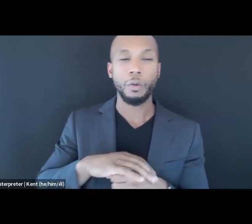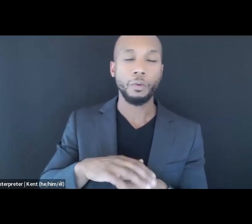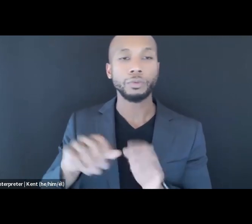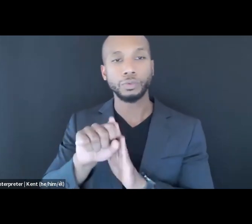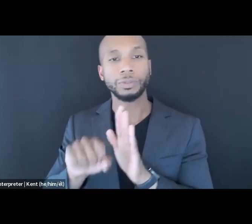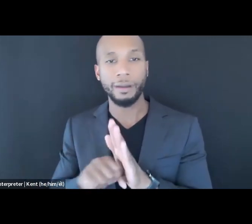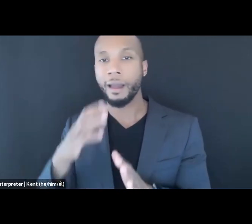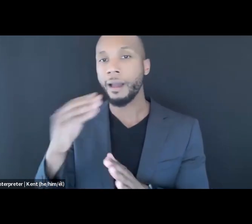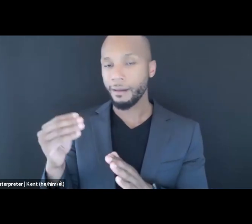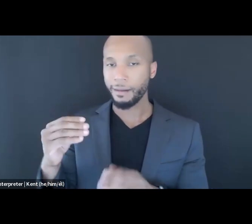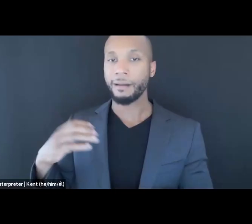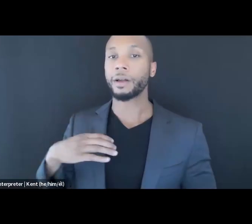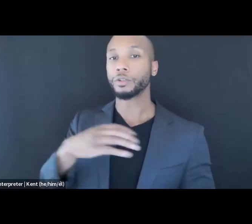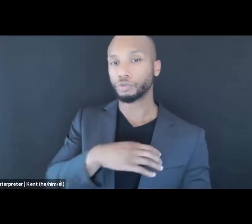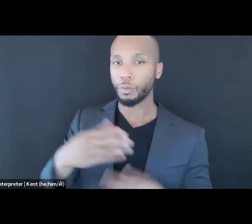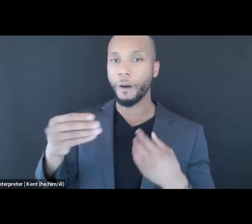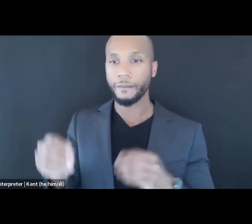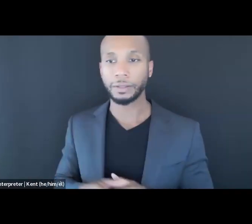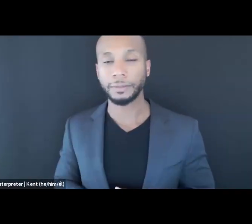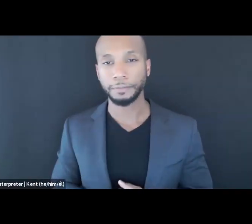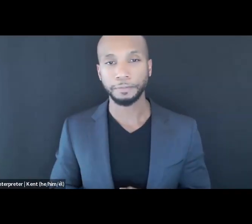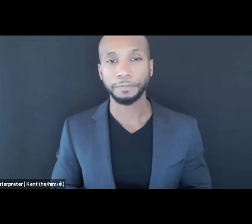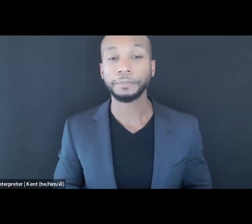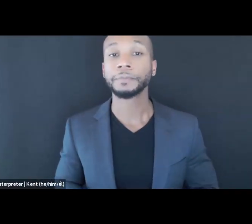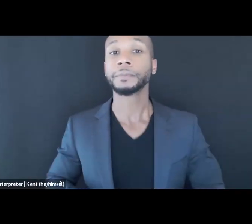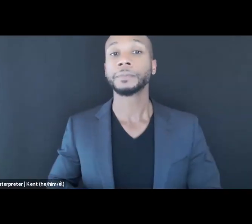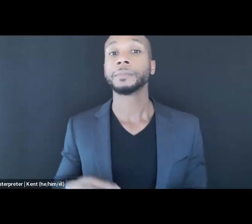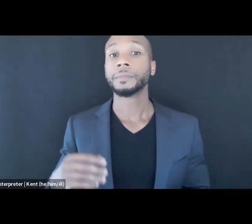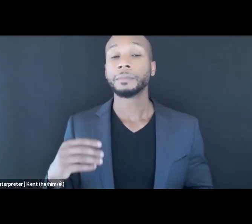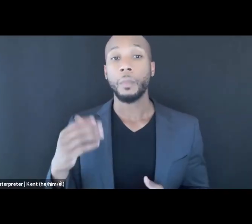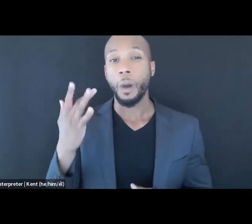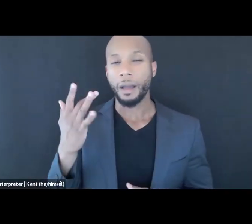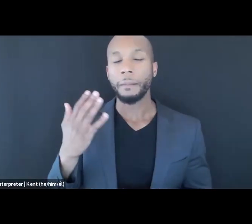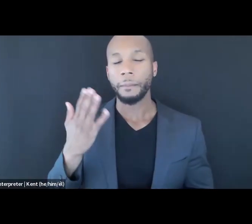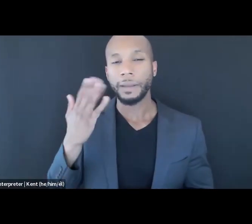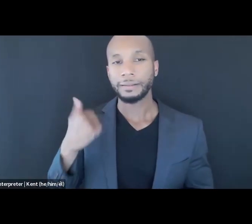state, and congressional offices. Because I asked.